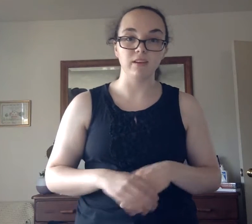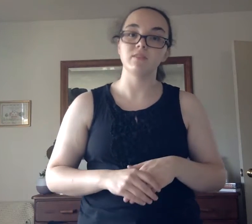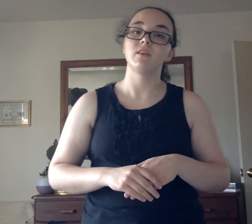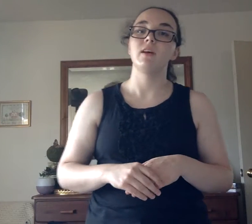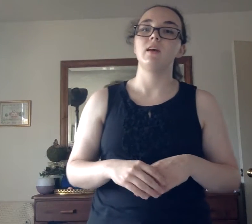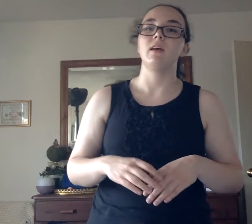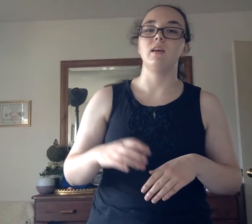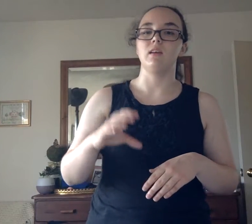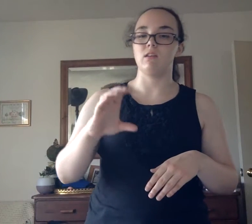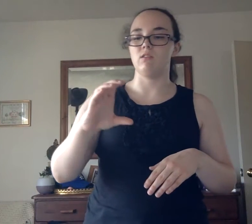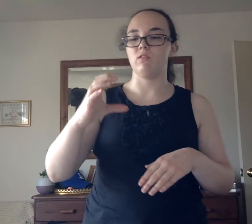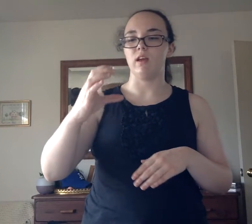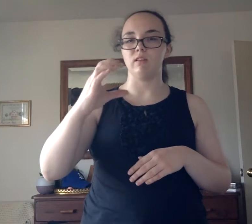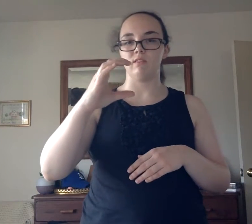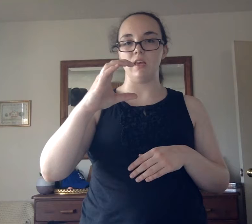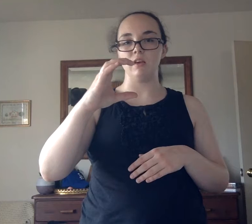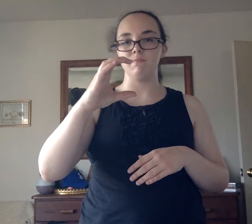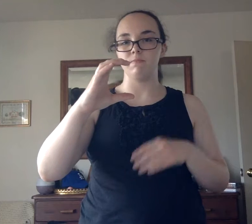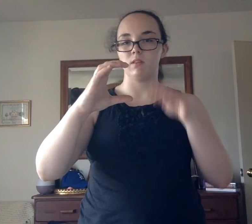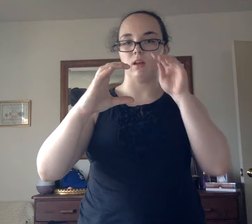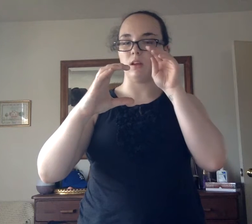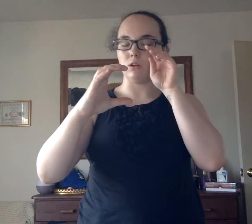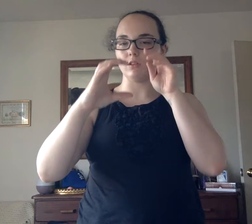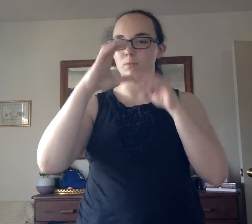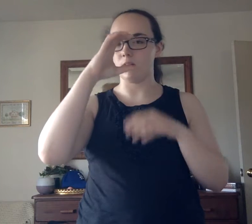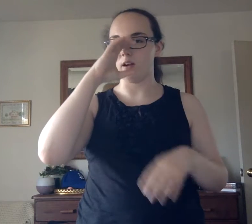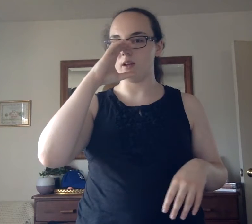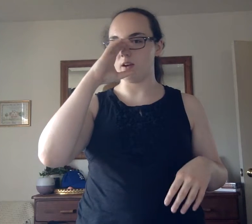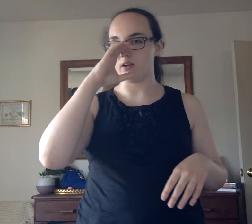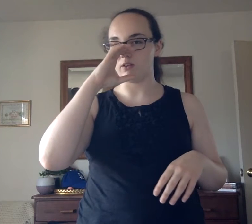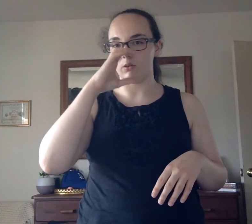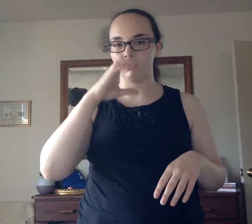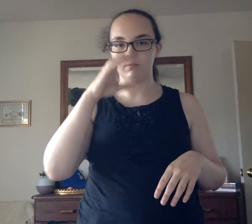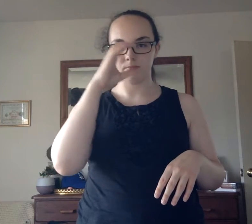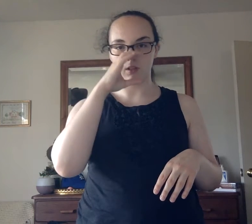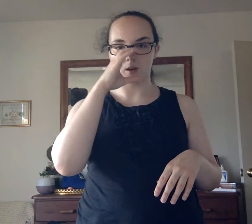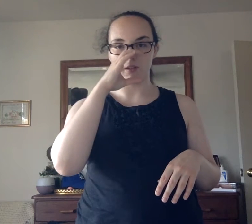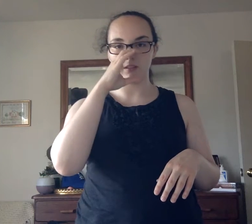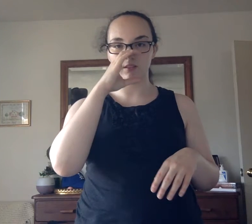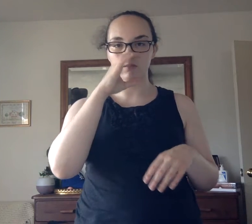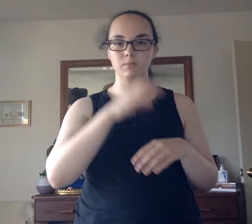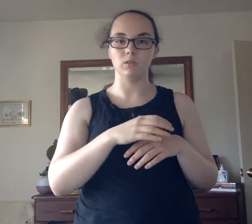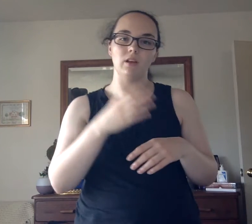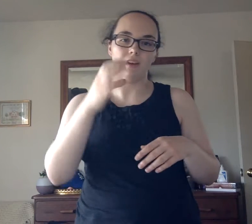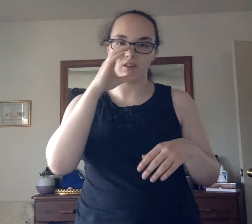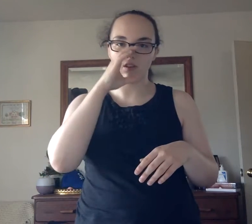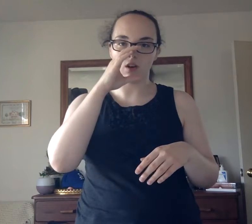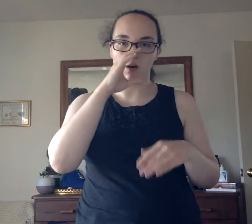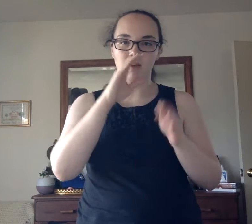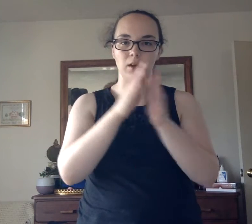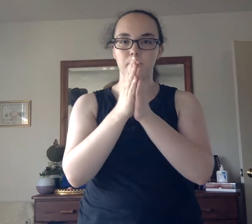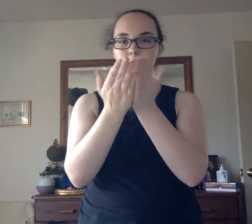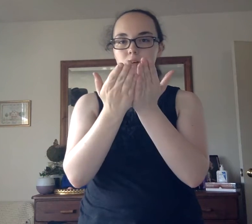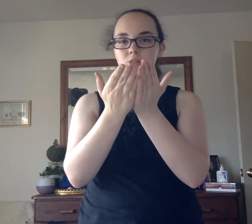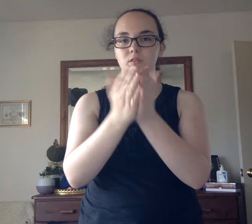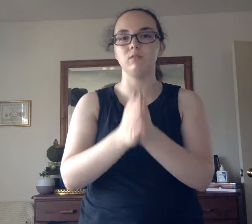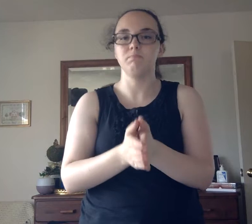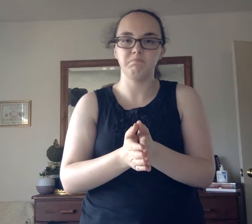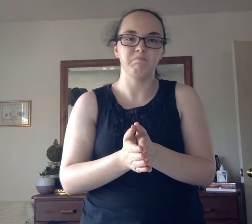Comics is you take a C, and you just put it here at your nose. Comics, like comic books,